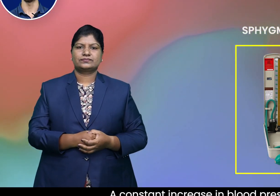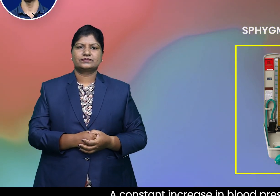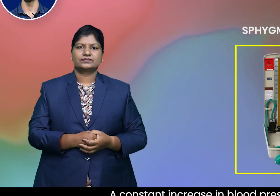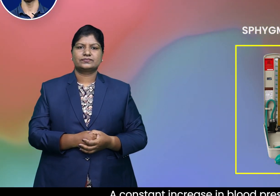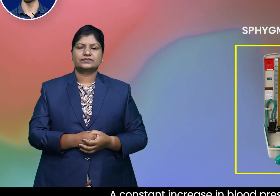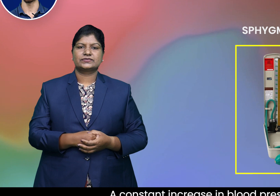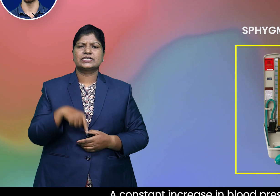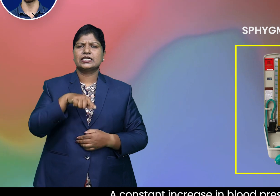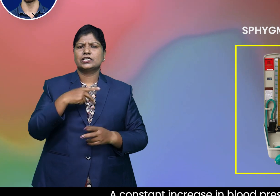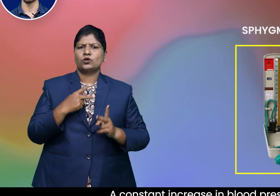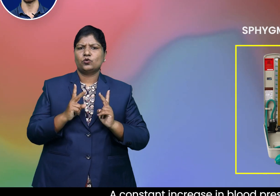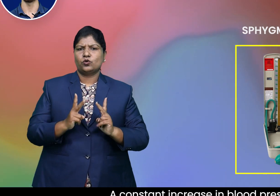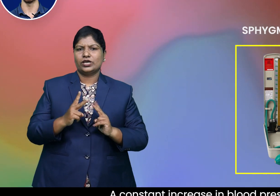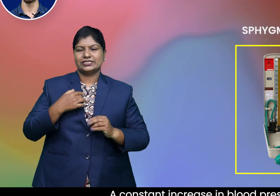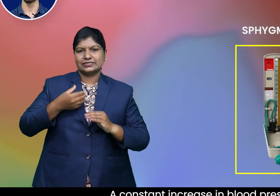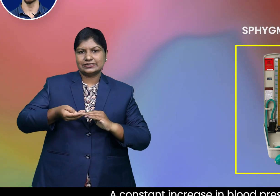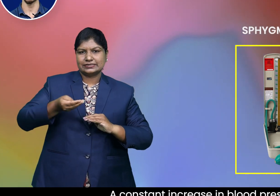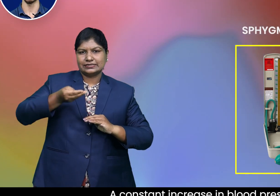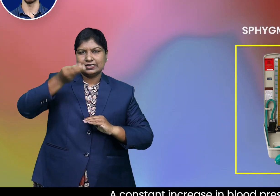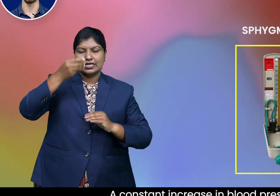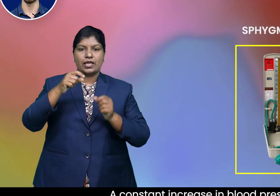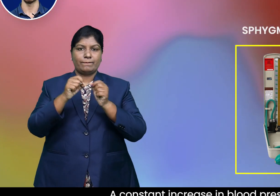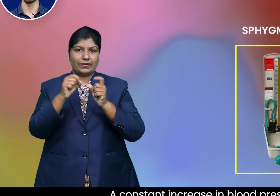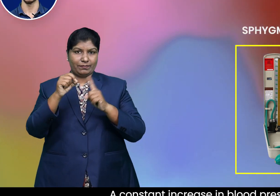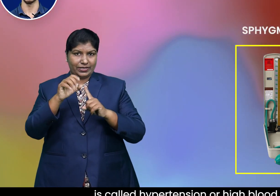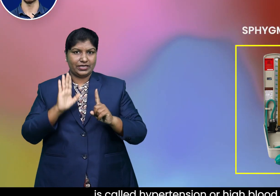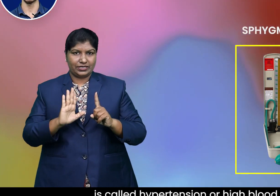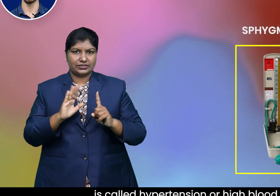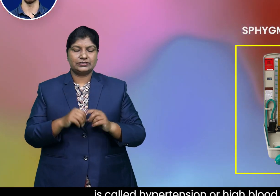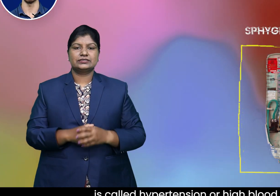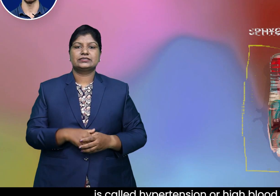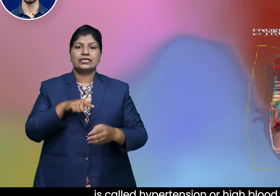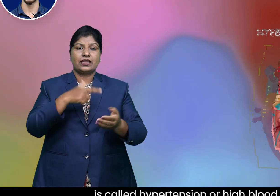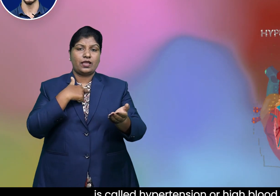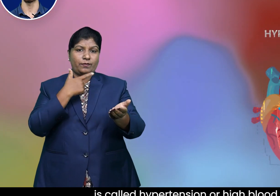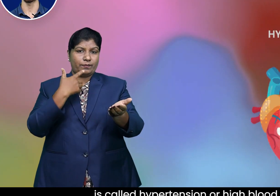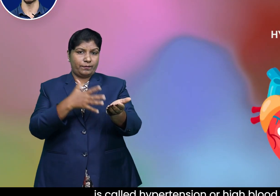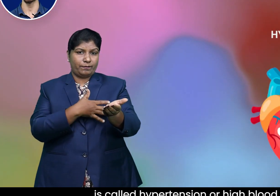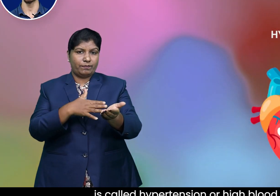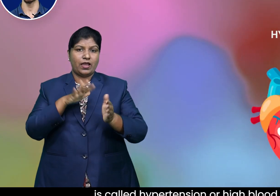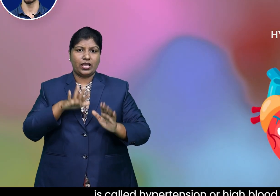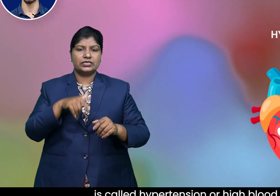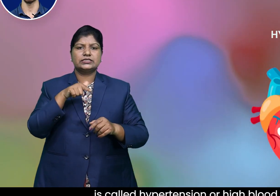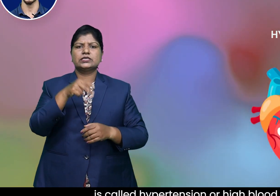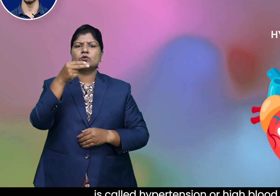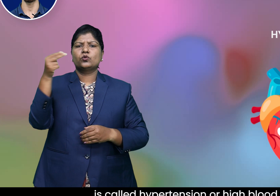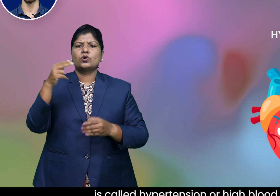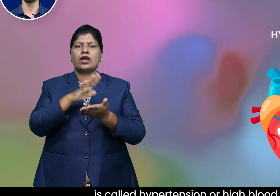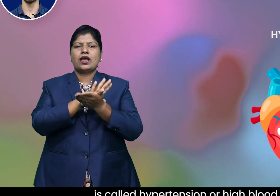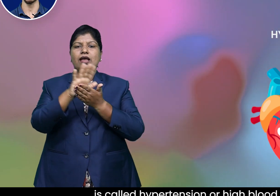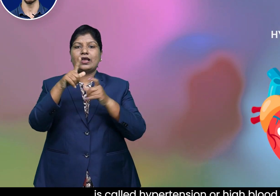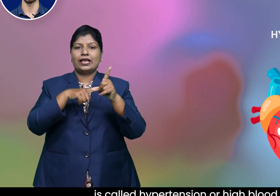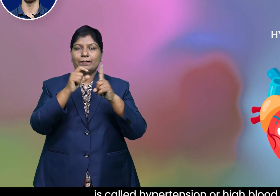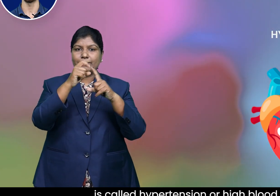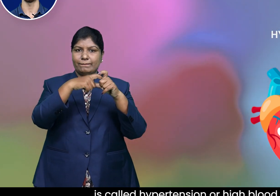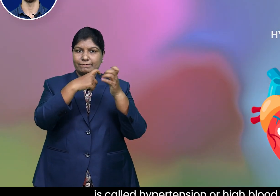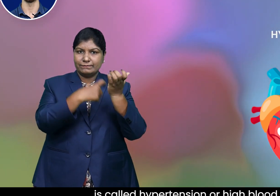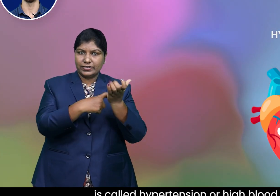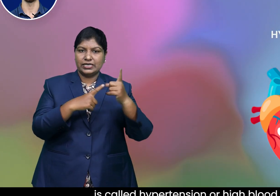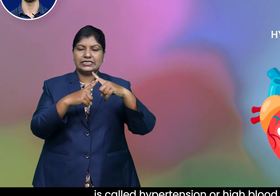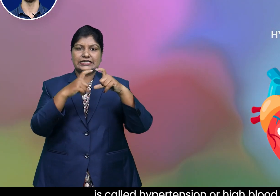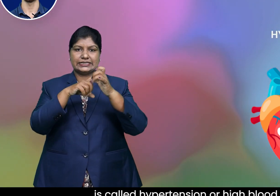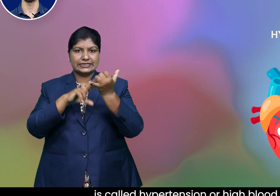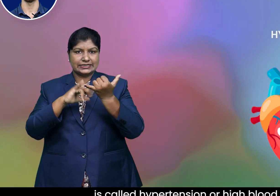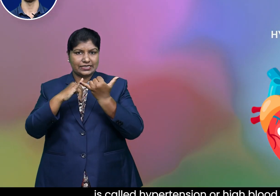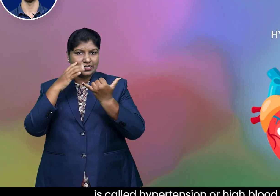A constant increase in blood pressure is called hypertension or high blood pressure.